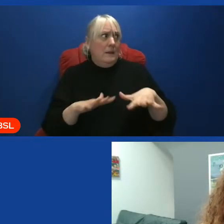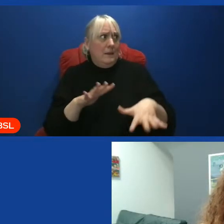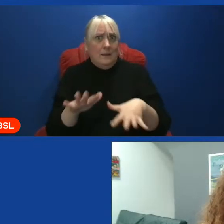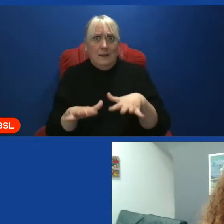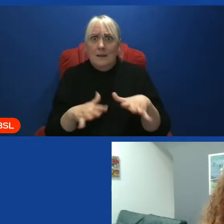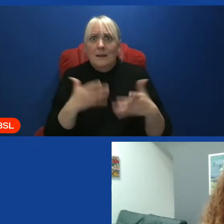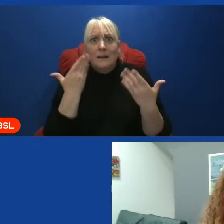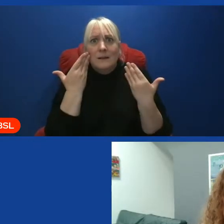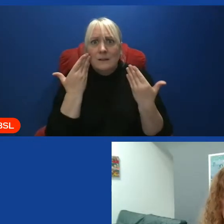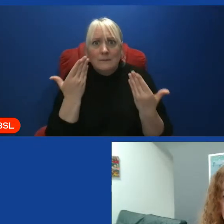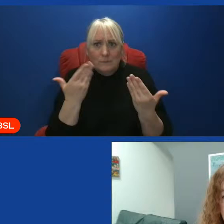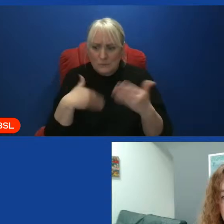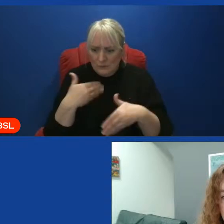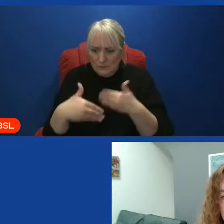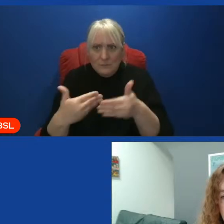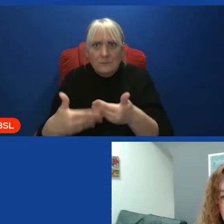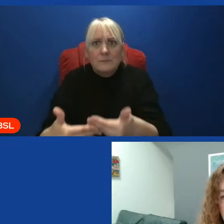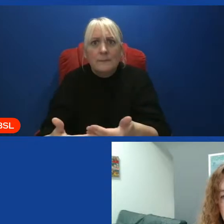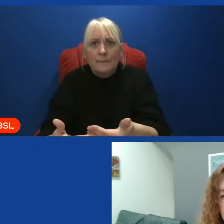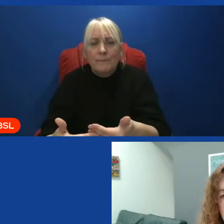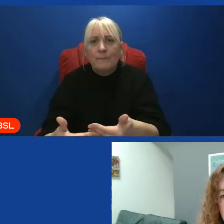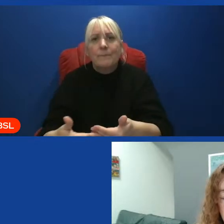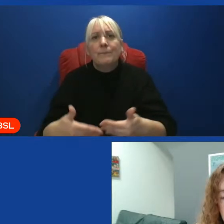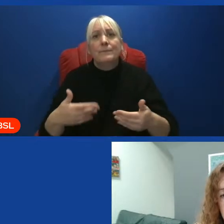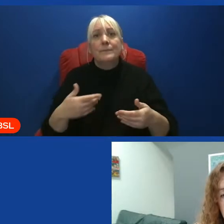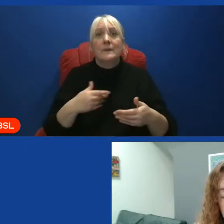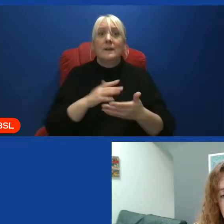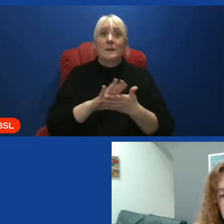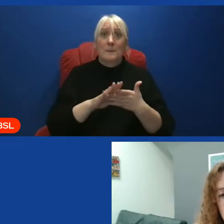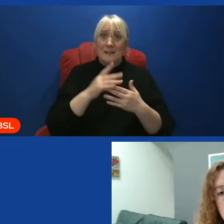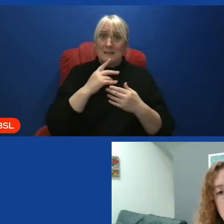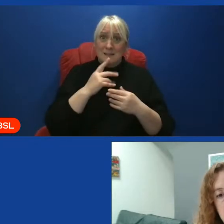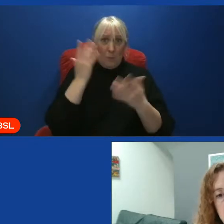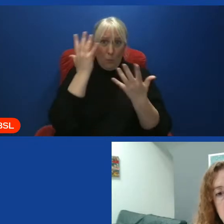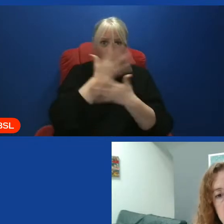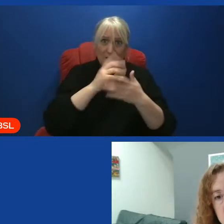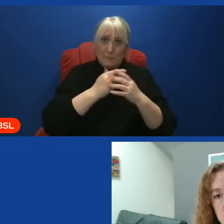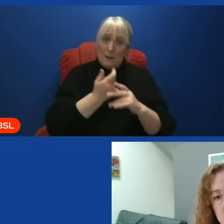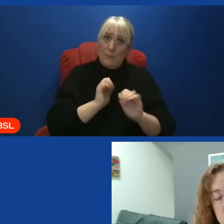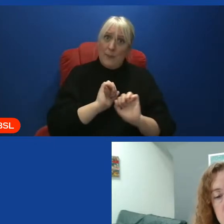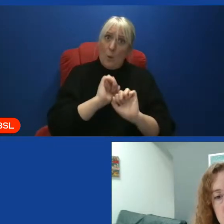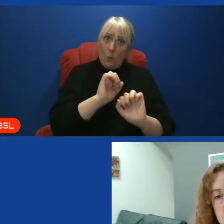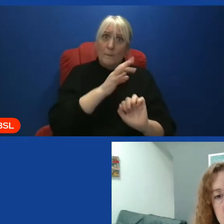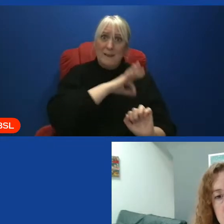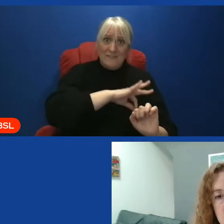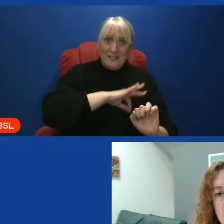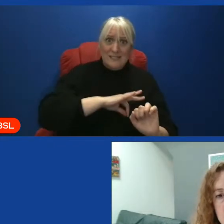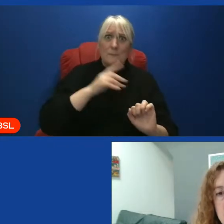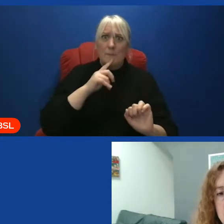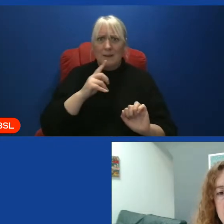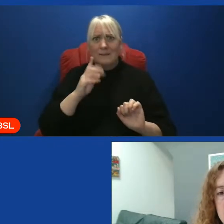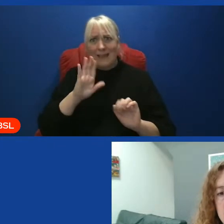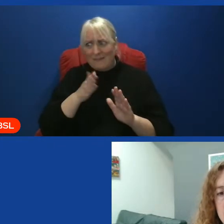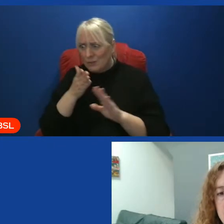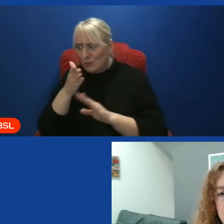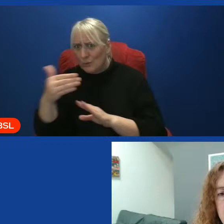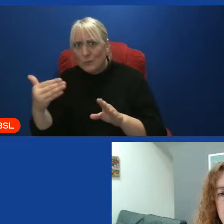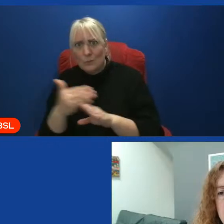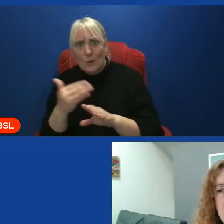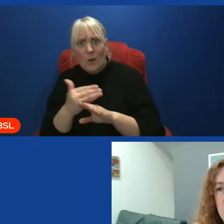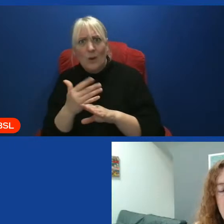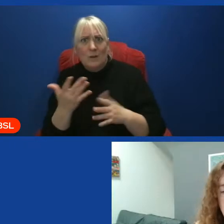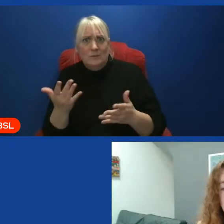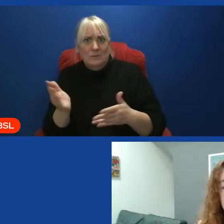so, but equally at the same time having to come in to provide those services with a real uncertain future potentially over them? What would your message to them